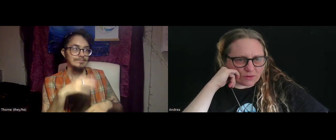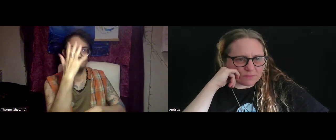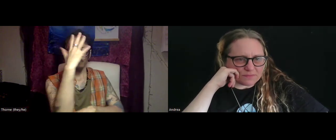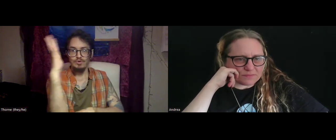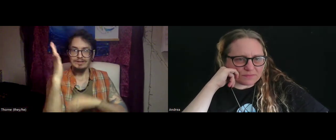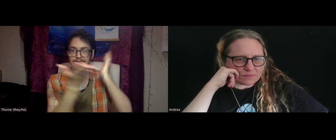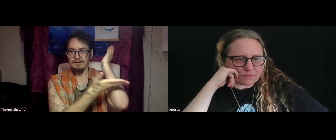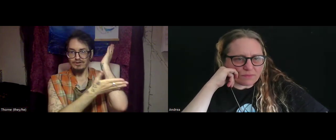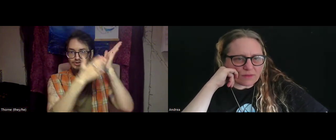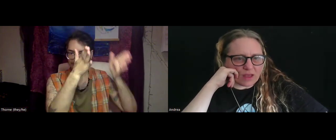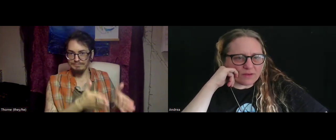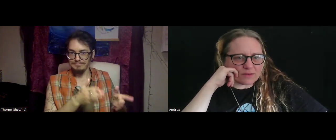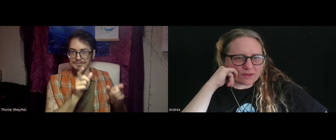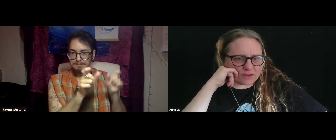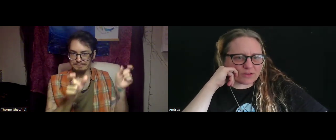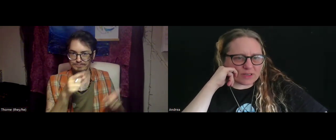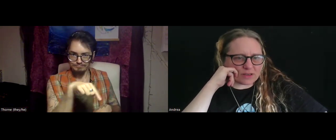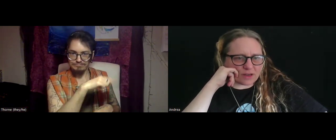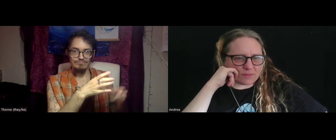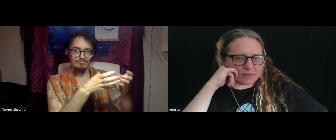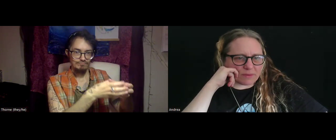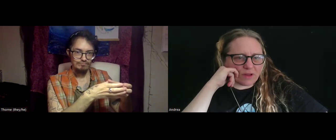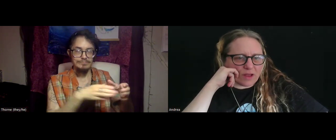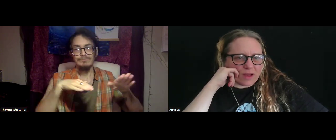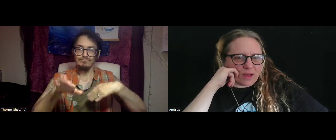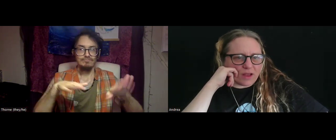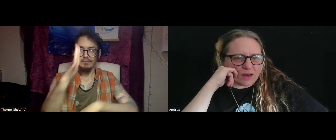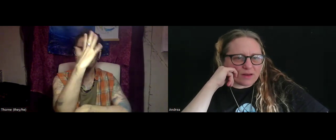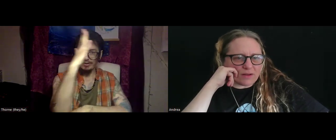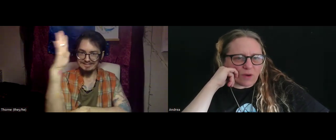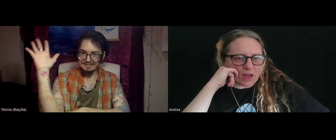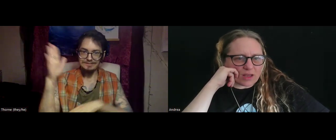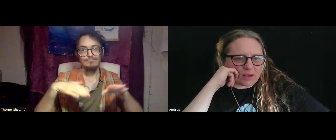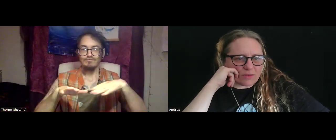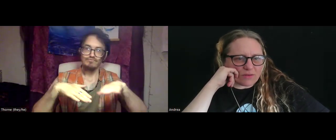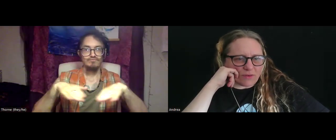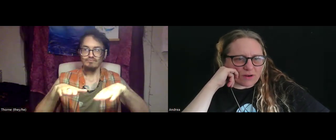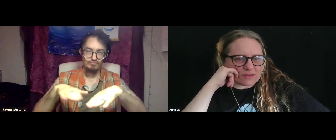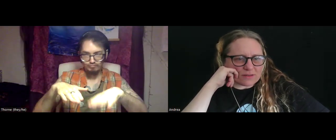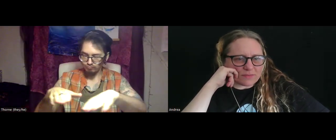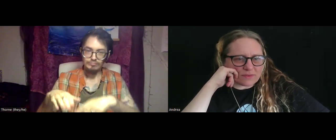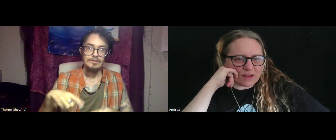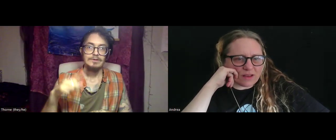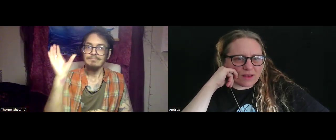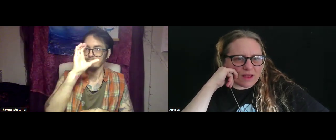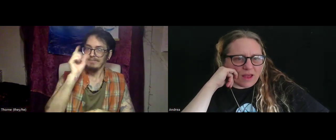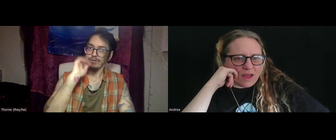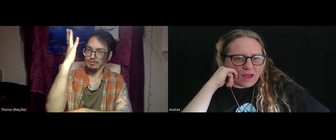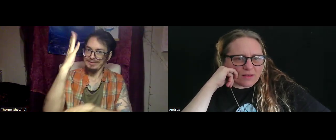group and there's the tree cutter people and they're walking through the forest and they're